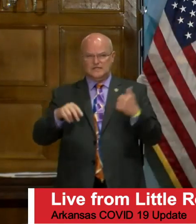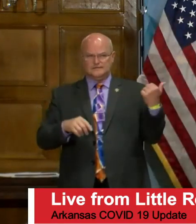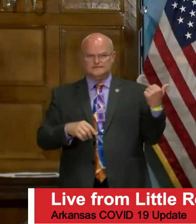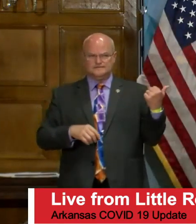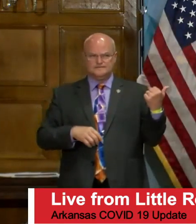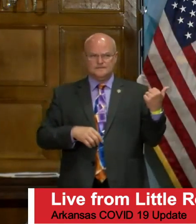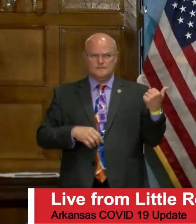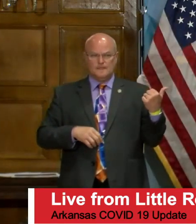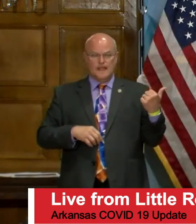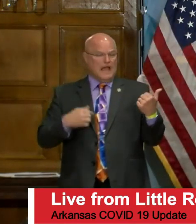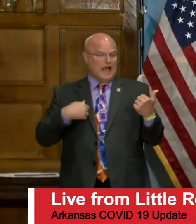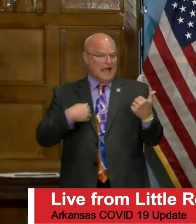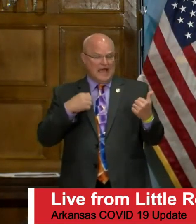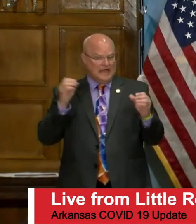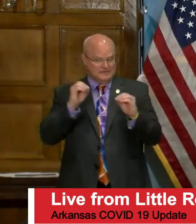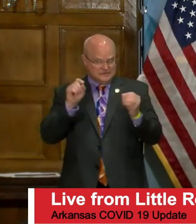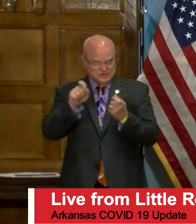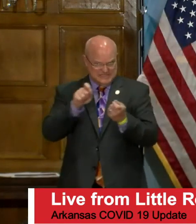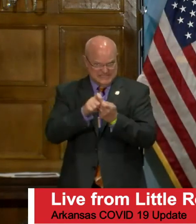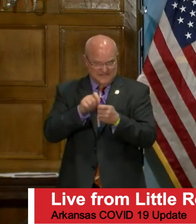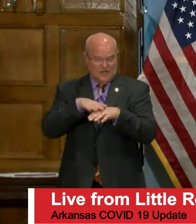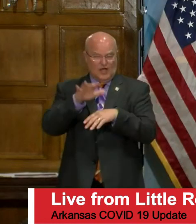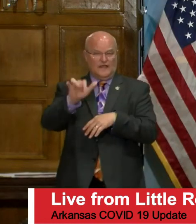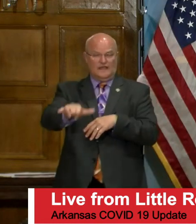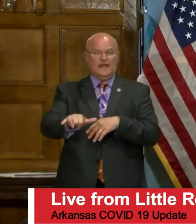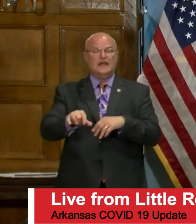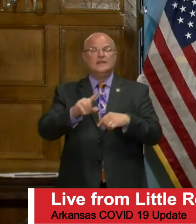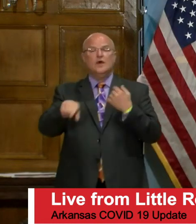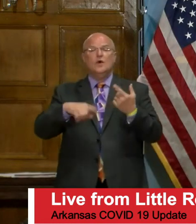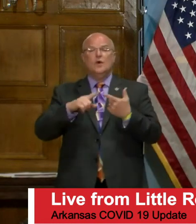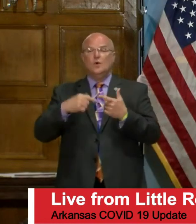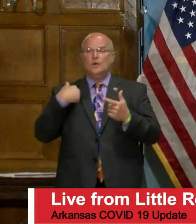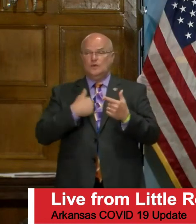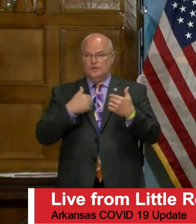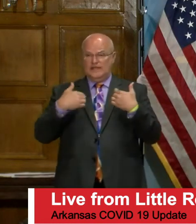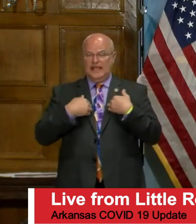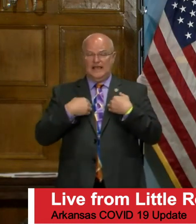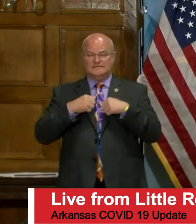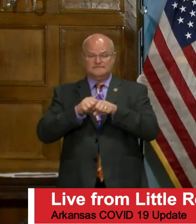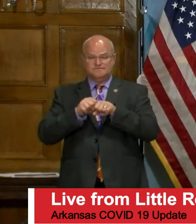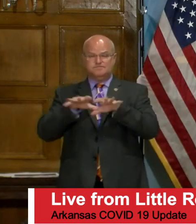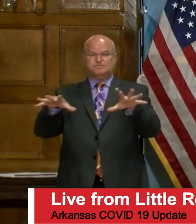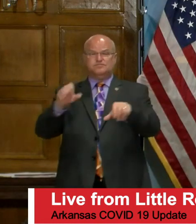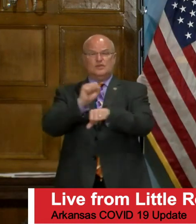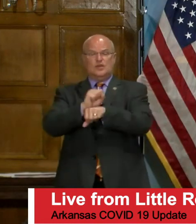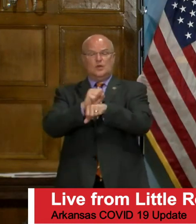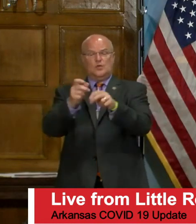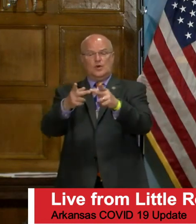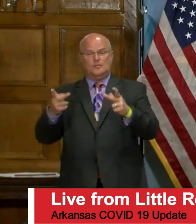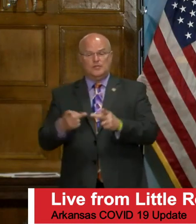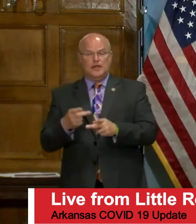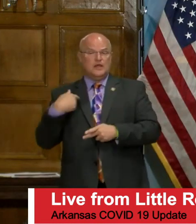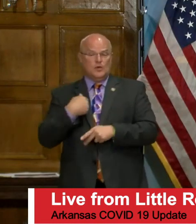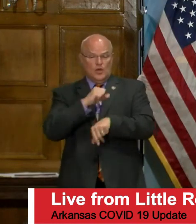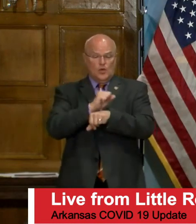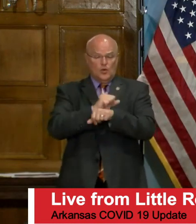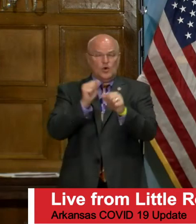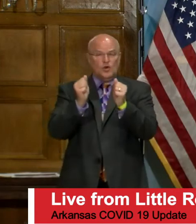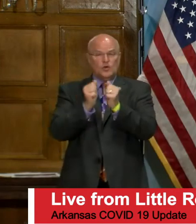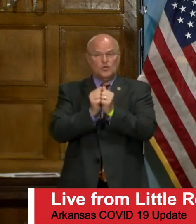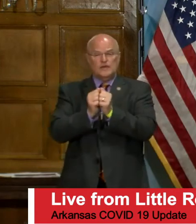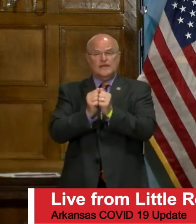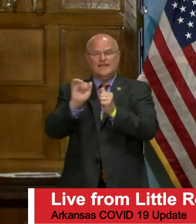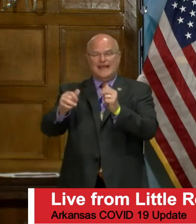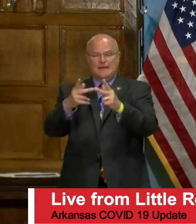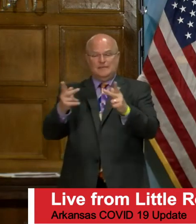that? I don't have anything specifically on that. When we have an outbreak in a work site, we do work with the